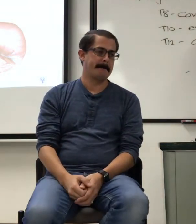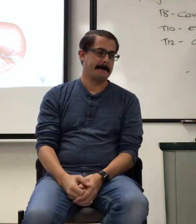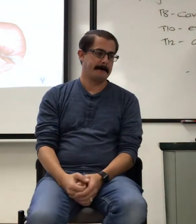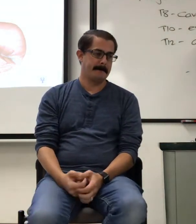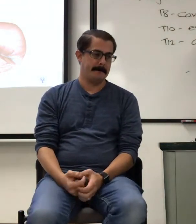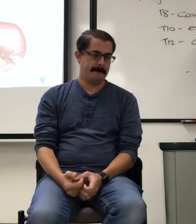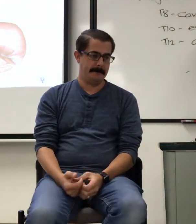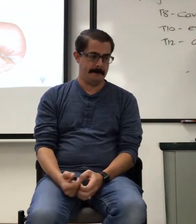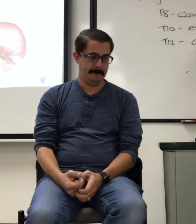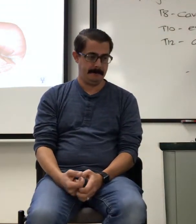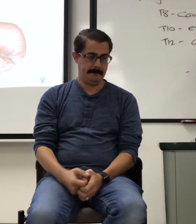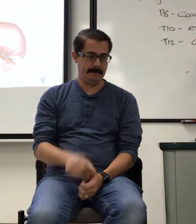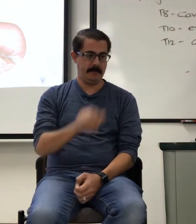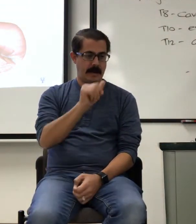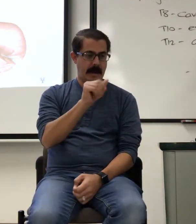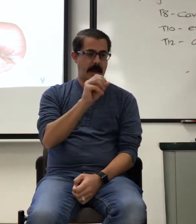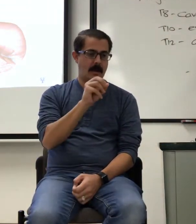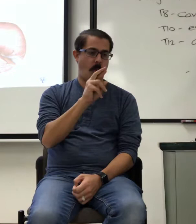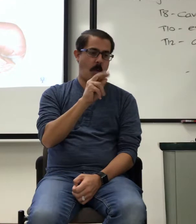aortic